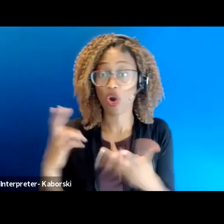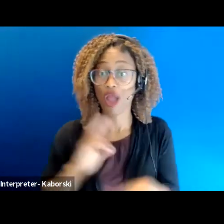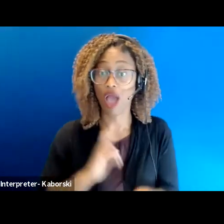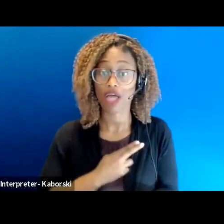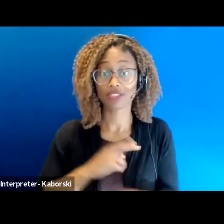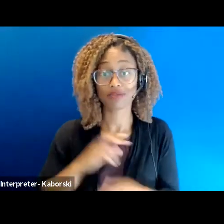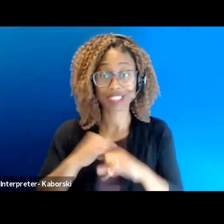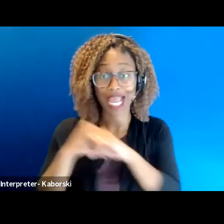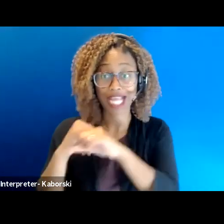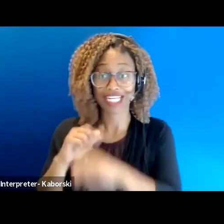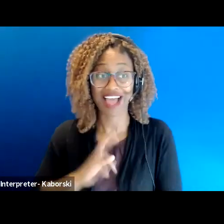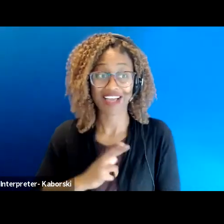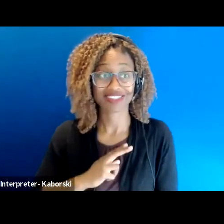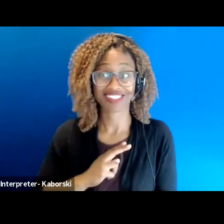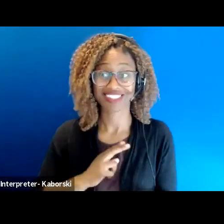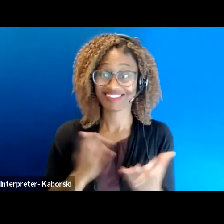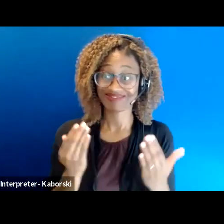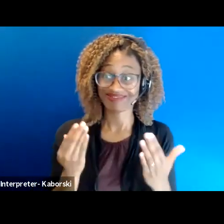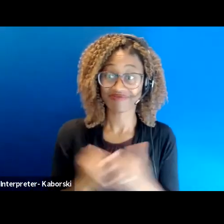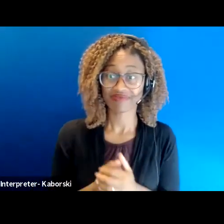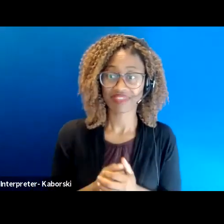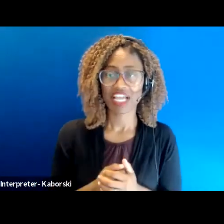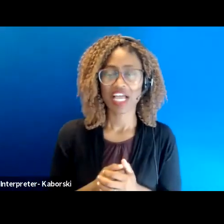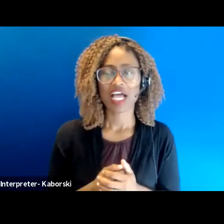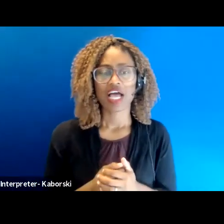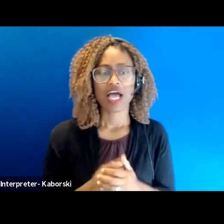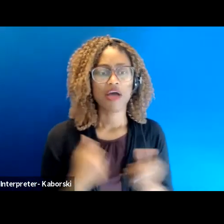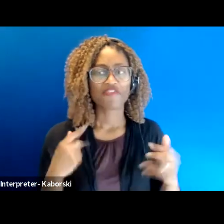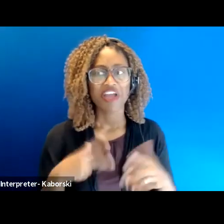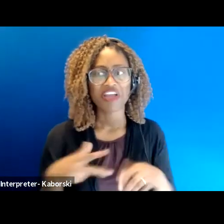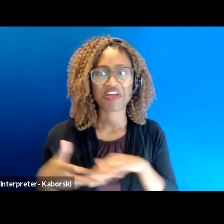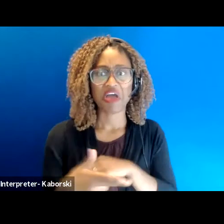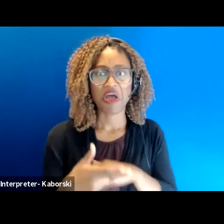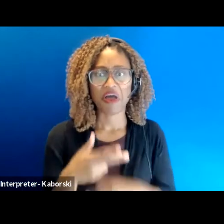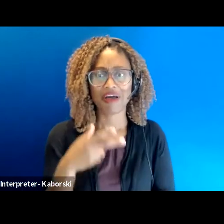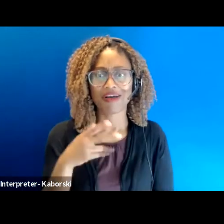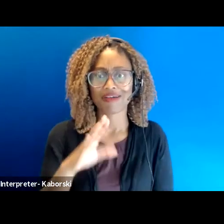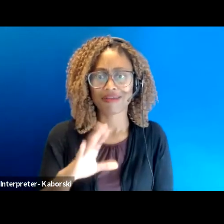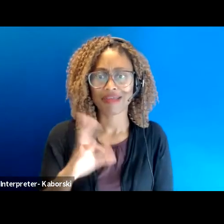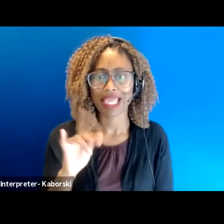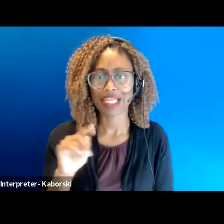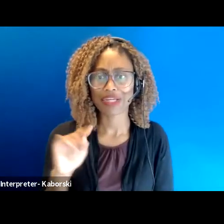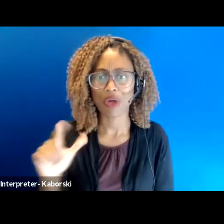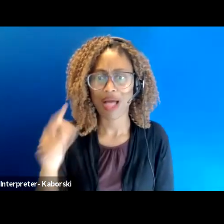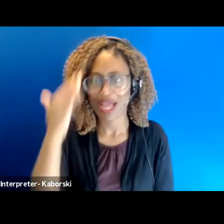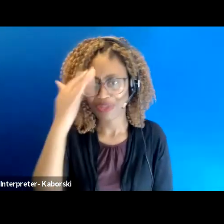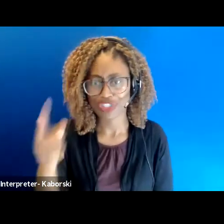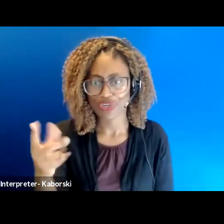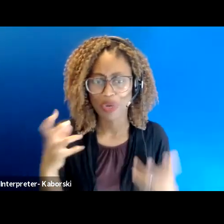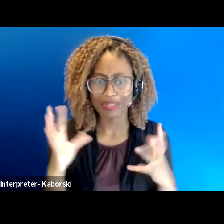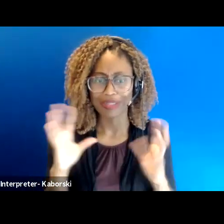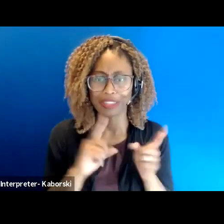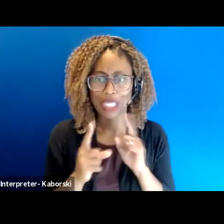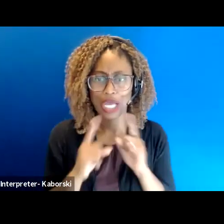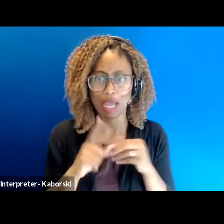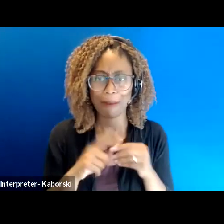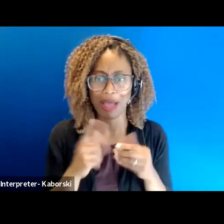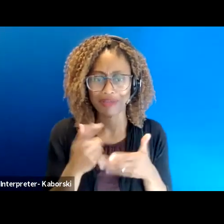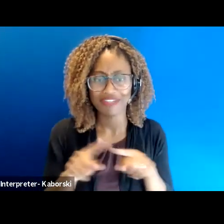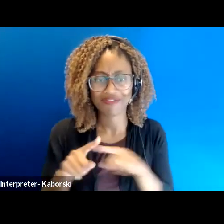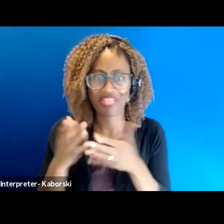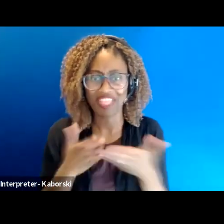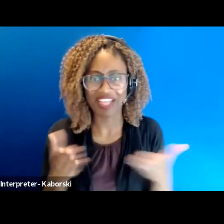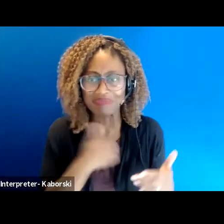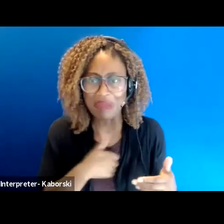And I'm afraid I keep cutting Kendall off apparently, and I know she wants to talk about